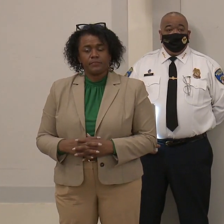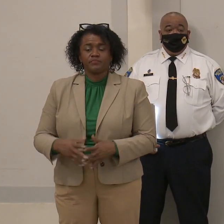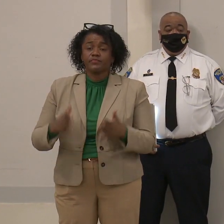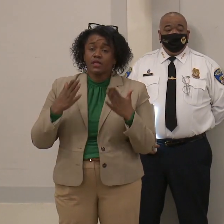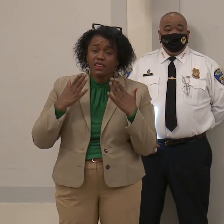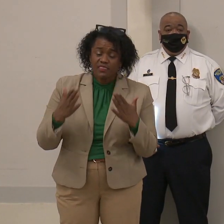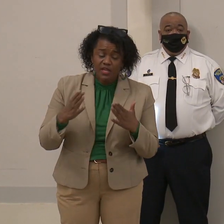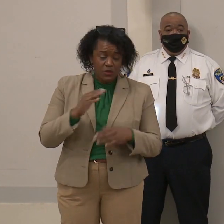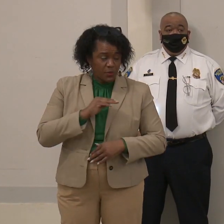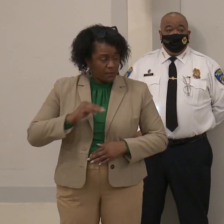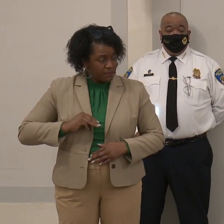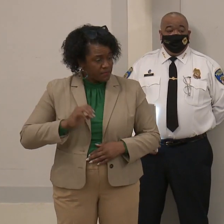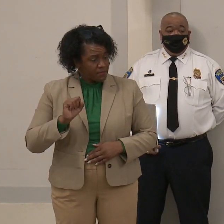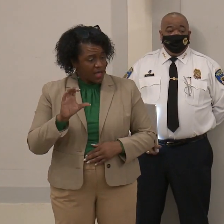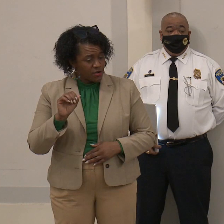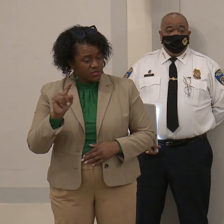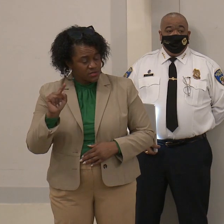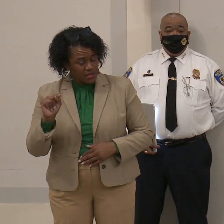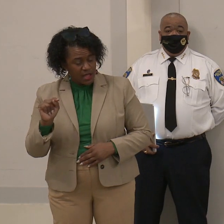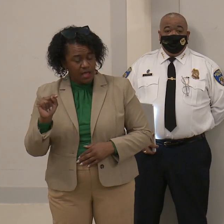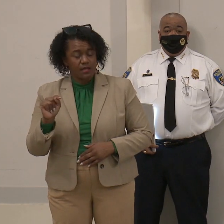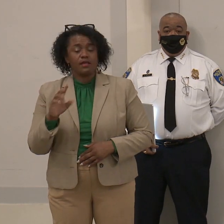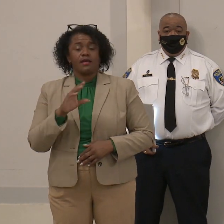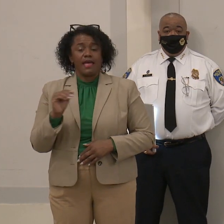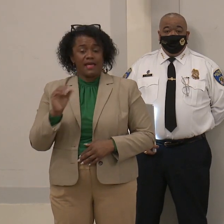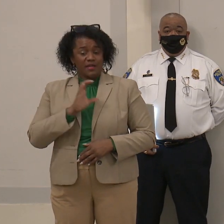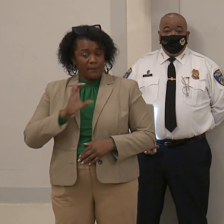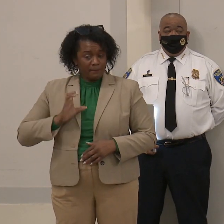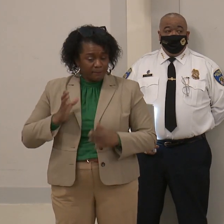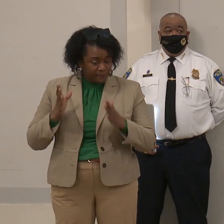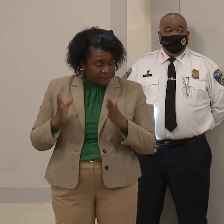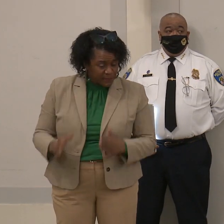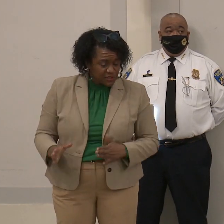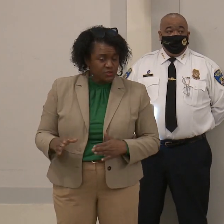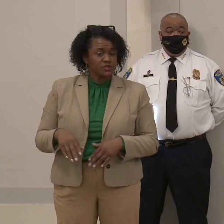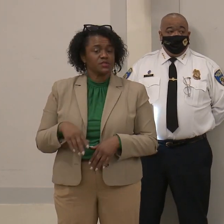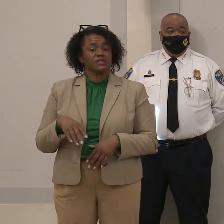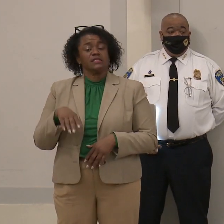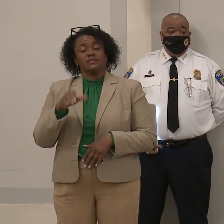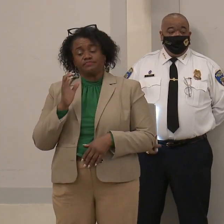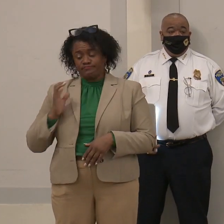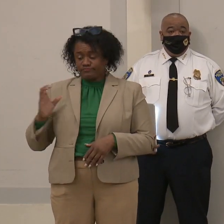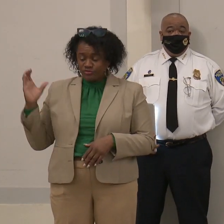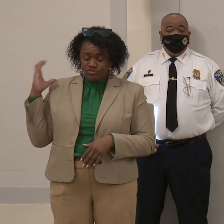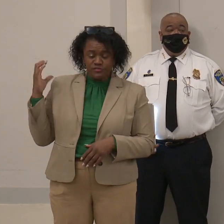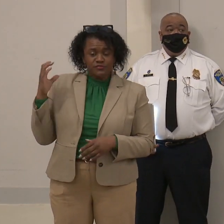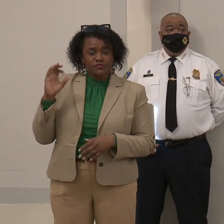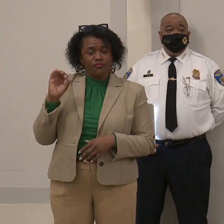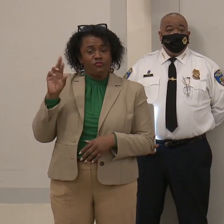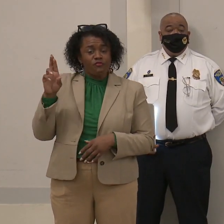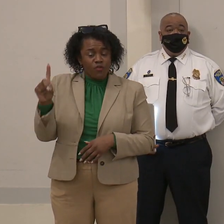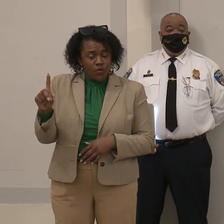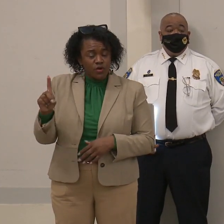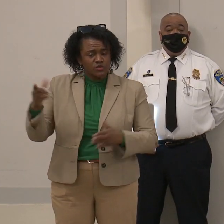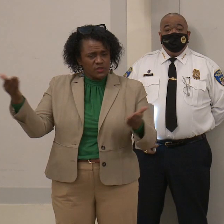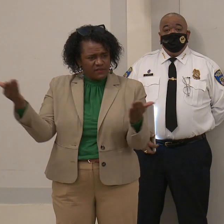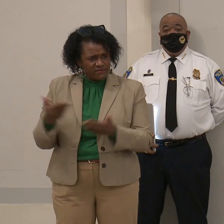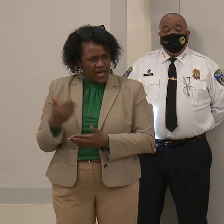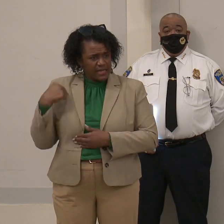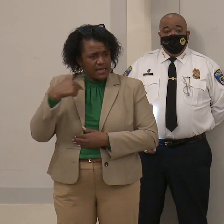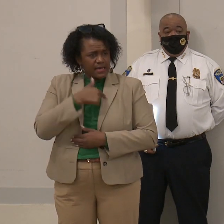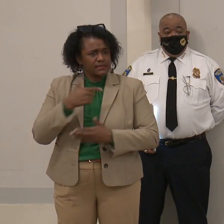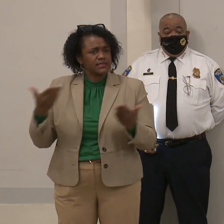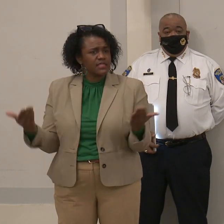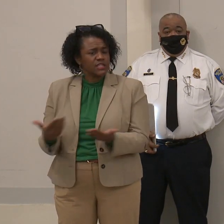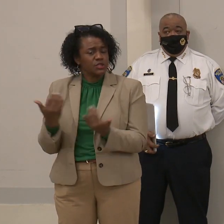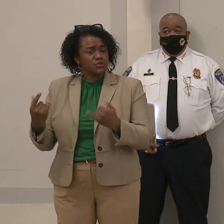Thank you, Mayor Scott, Commissioner Gerasa, Commissioner Harrison, Chief Ford, for inviting Ascension St. Agnes here